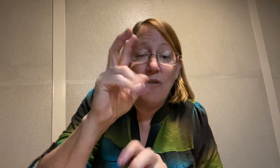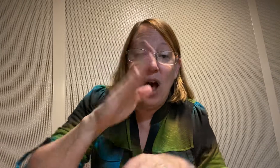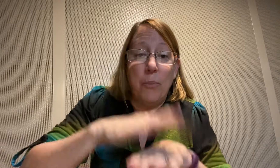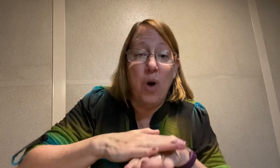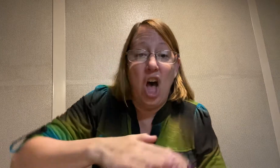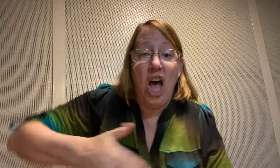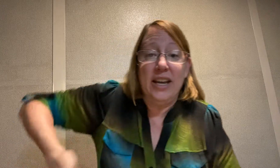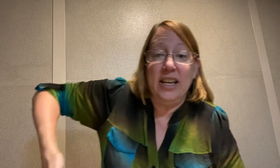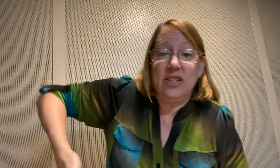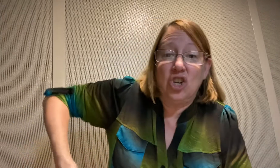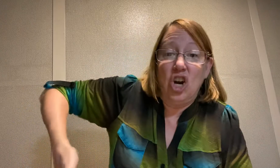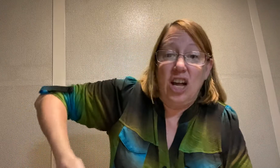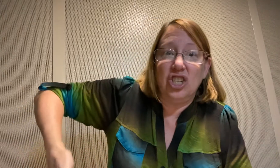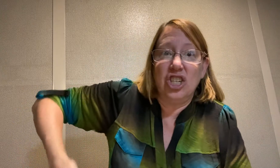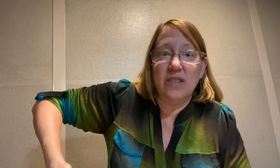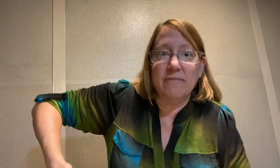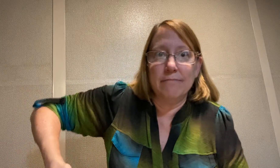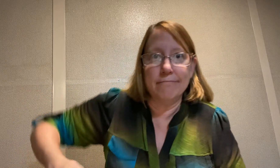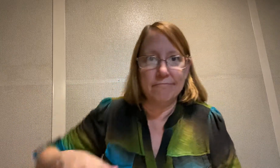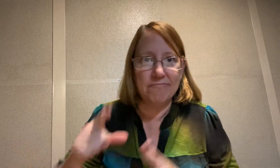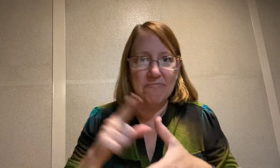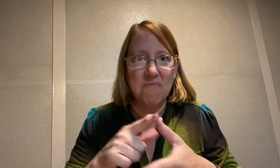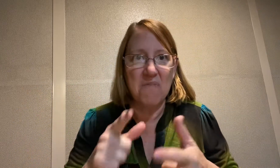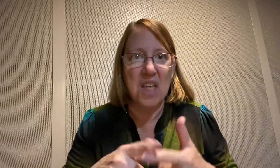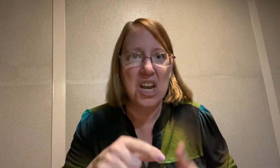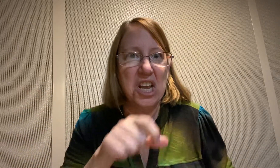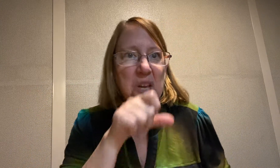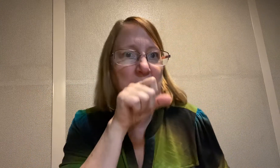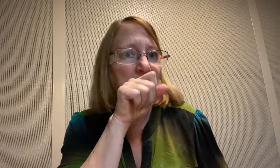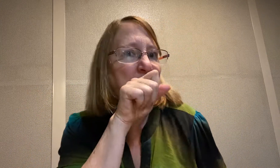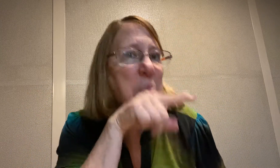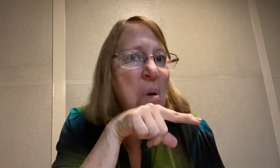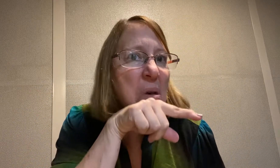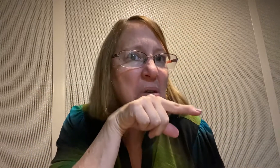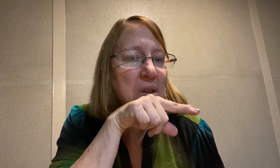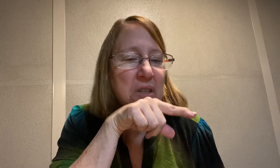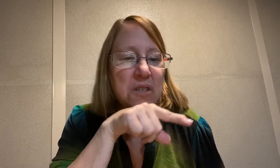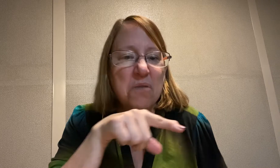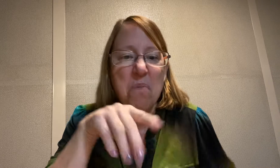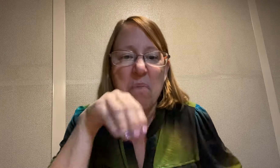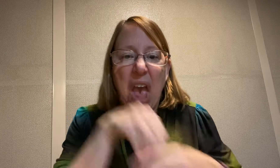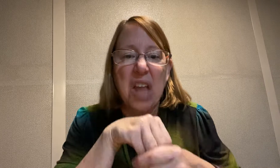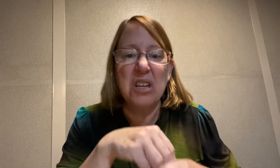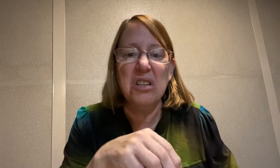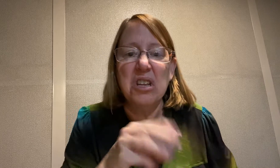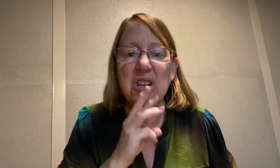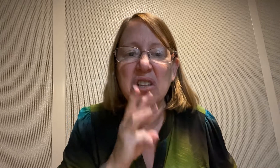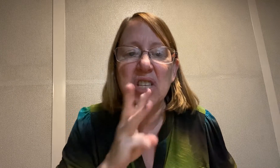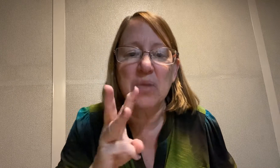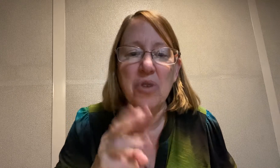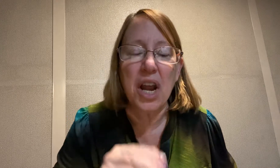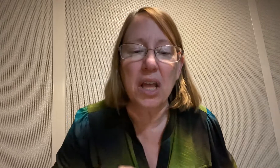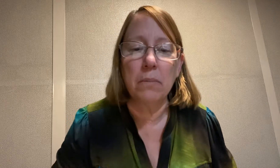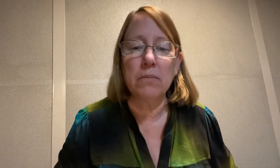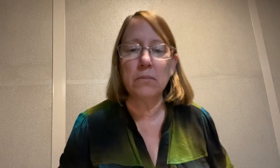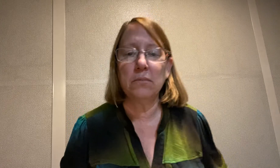up on his crutch. Then he spat into the spring.